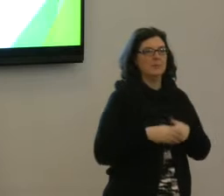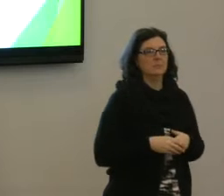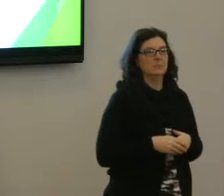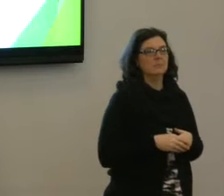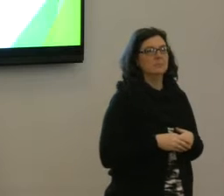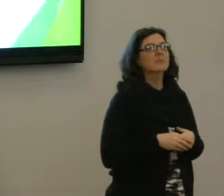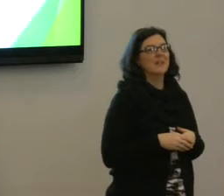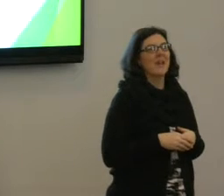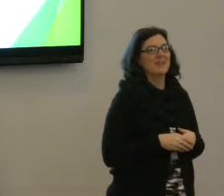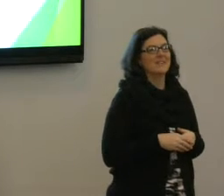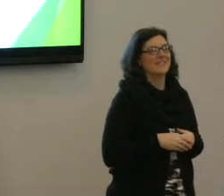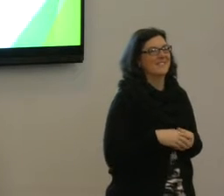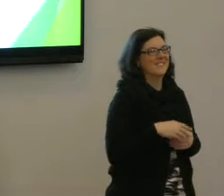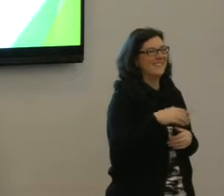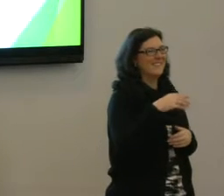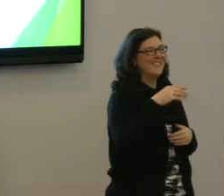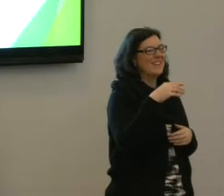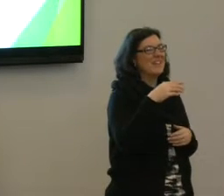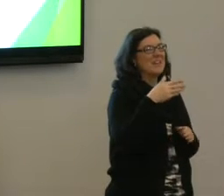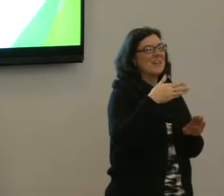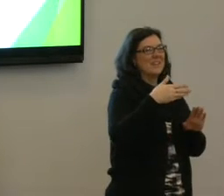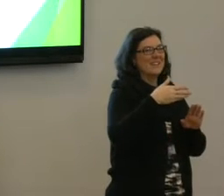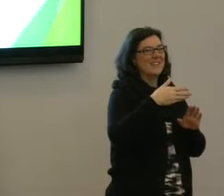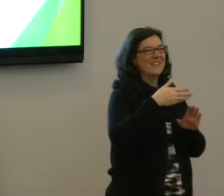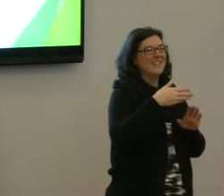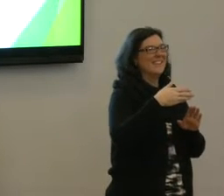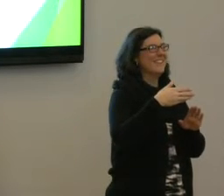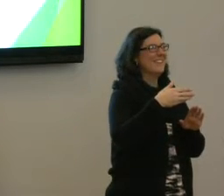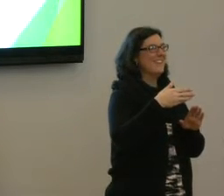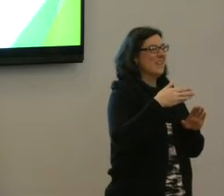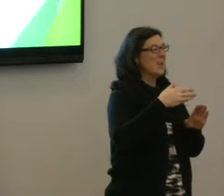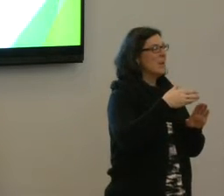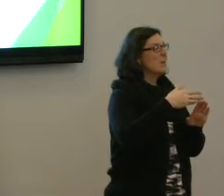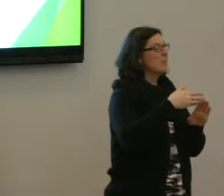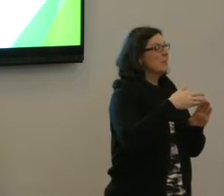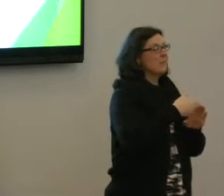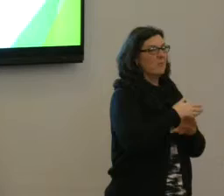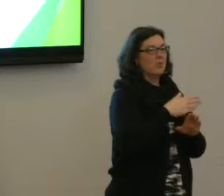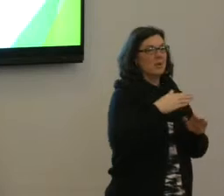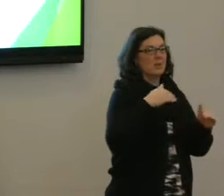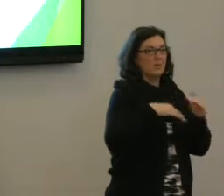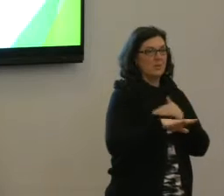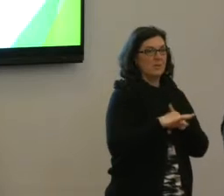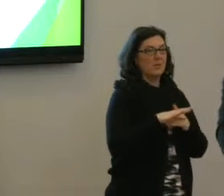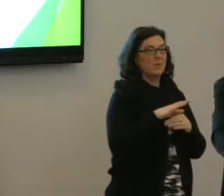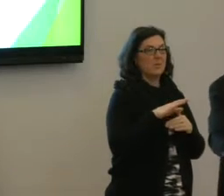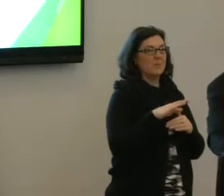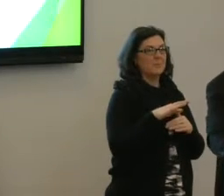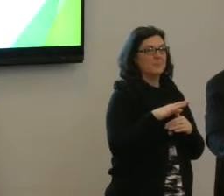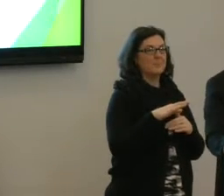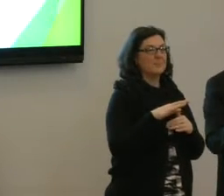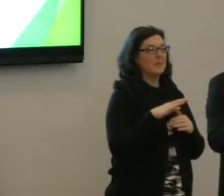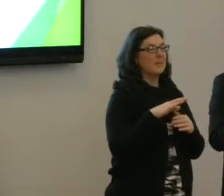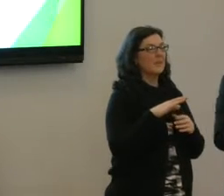came one Sunday before he was confirmed. And so he went through the line. And the word is, of course, you've got to go